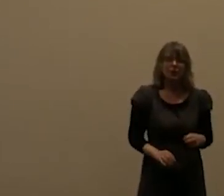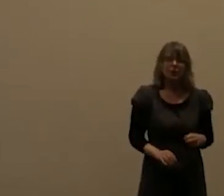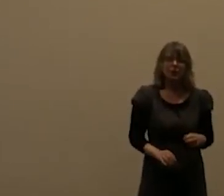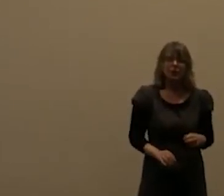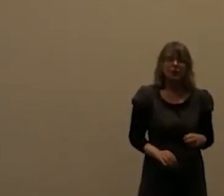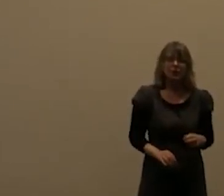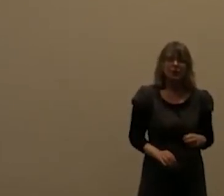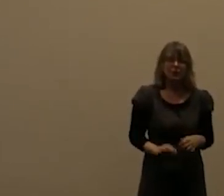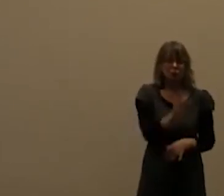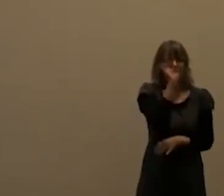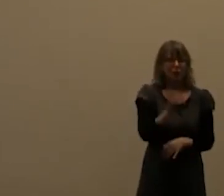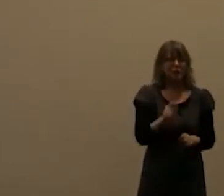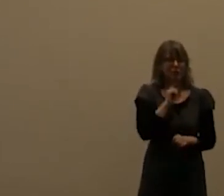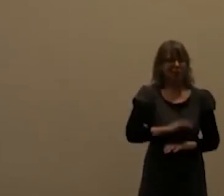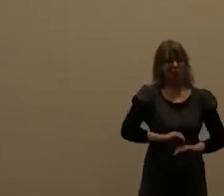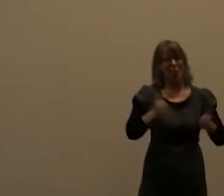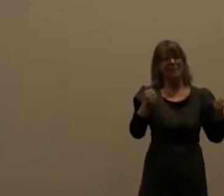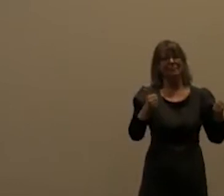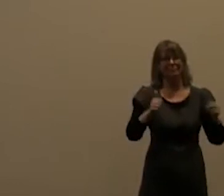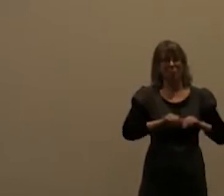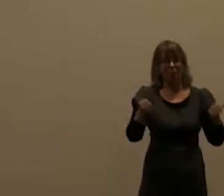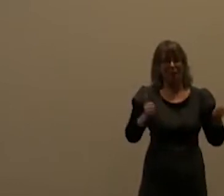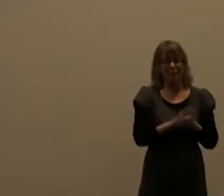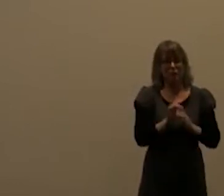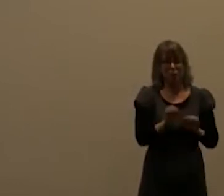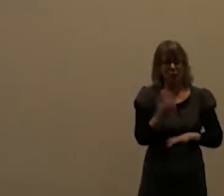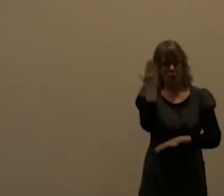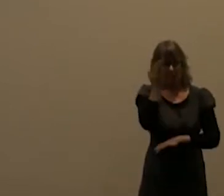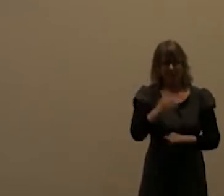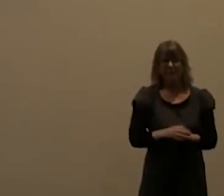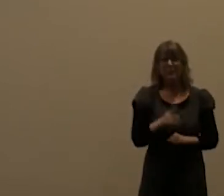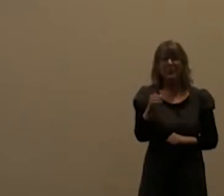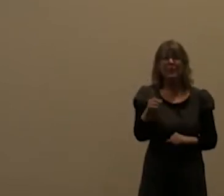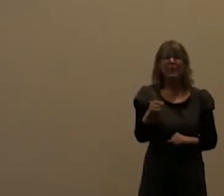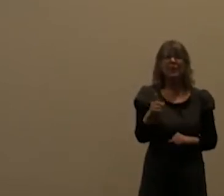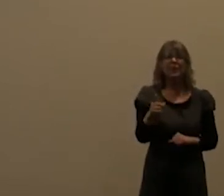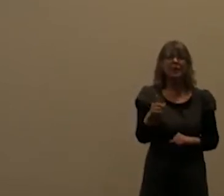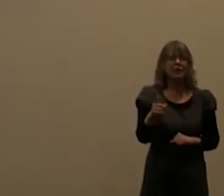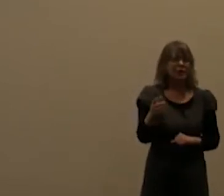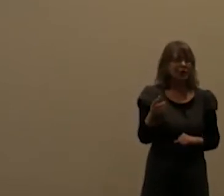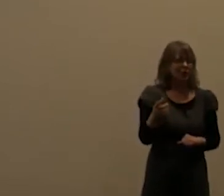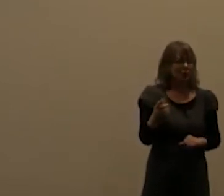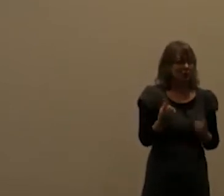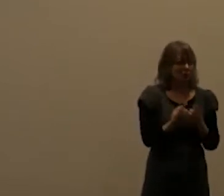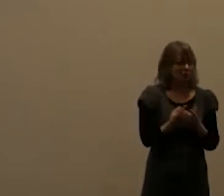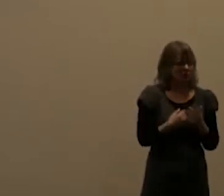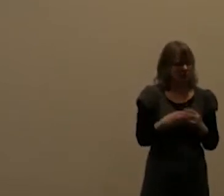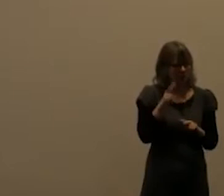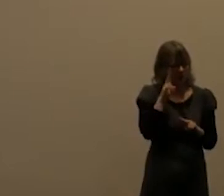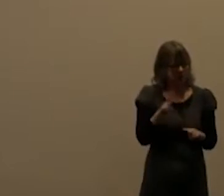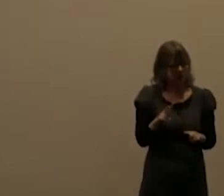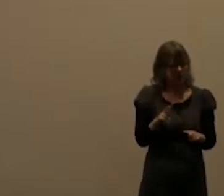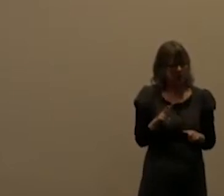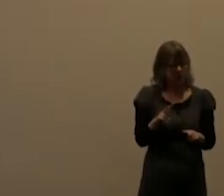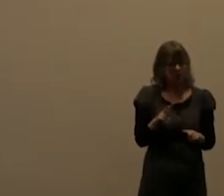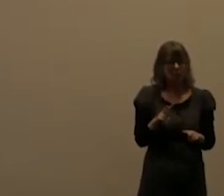It was awesome. Thanks very much. Oh, thank you. Thank you very much. No, one more question, yeah. Yeah, so one of the things I think